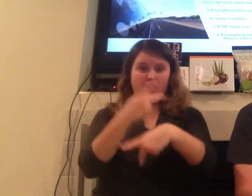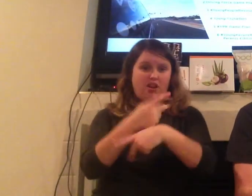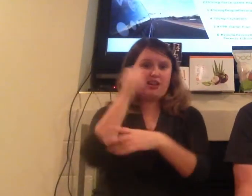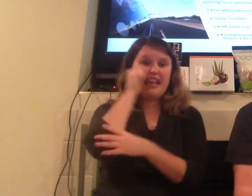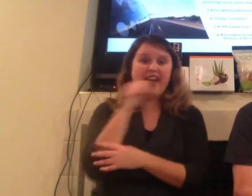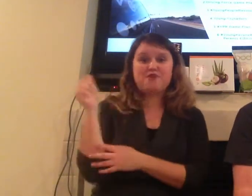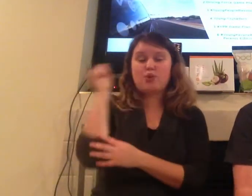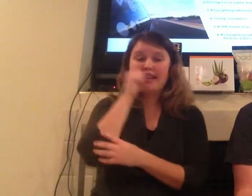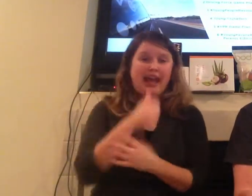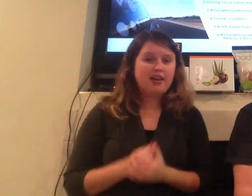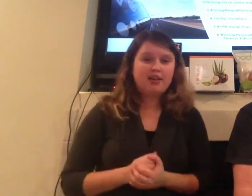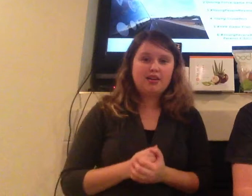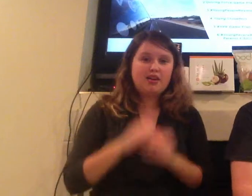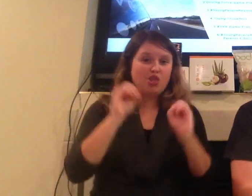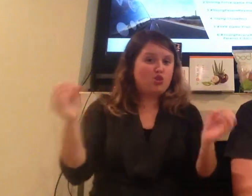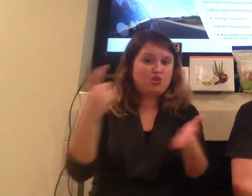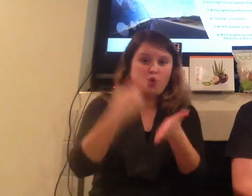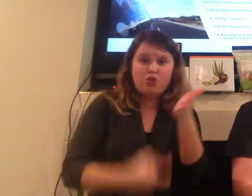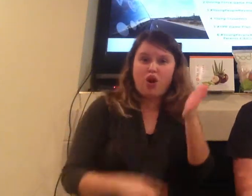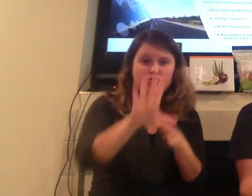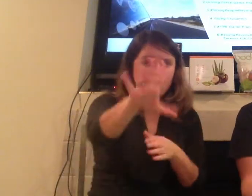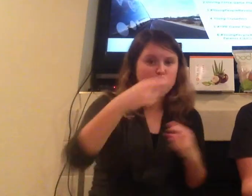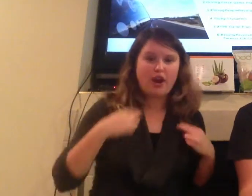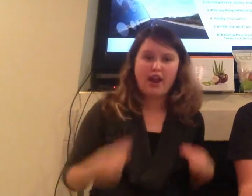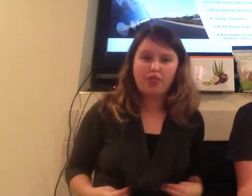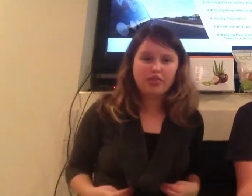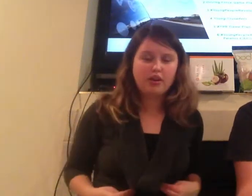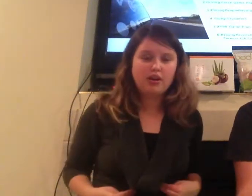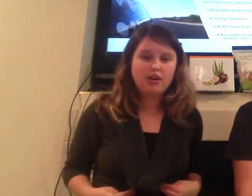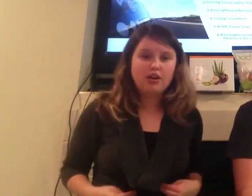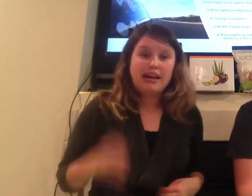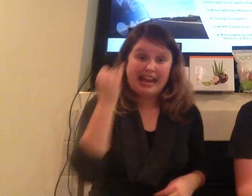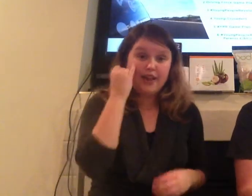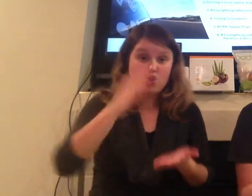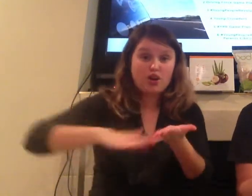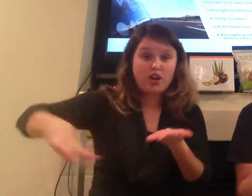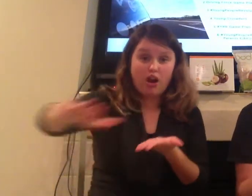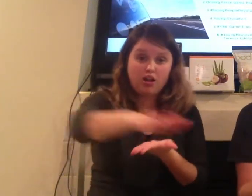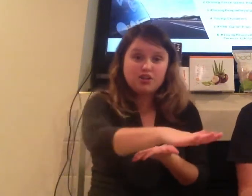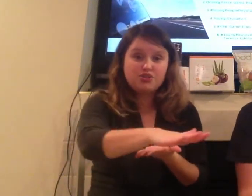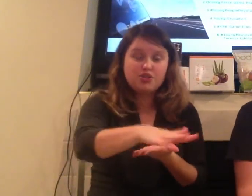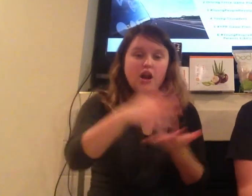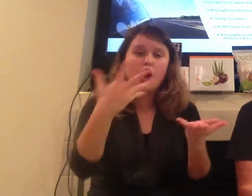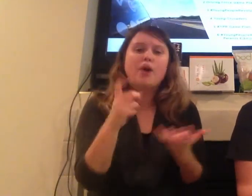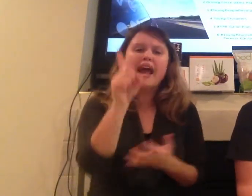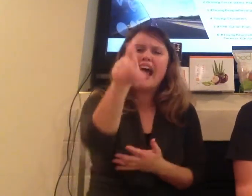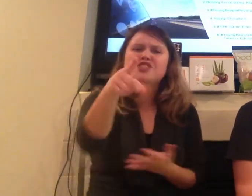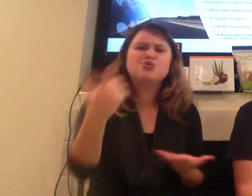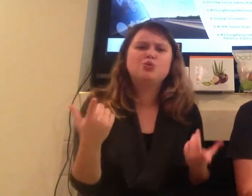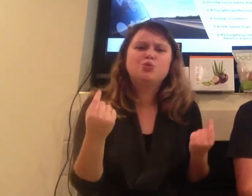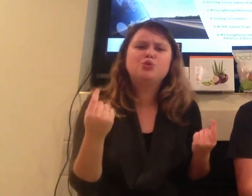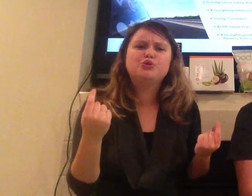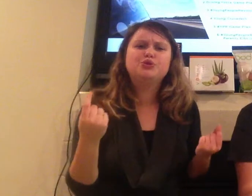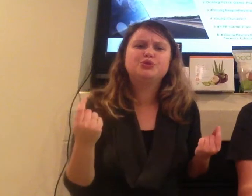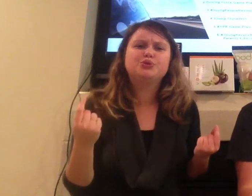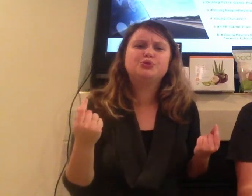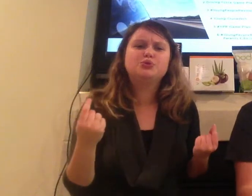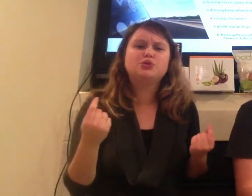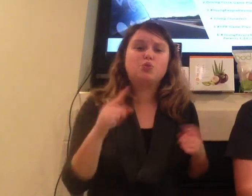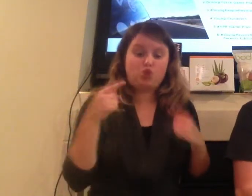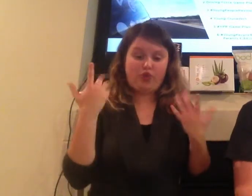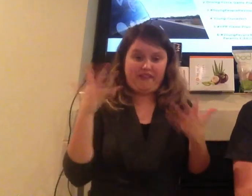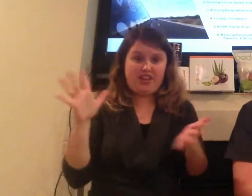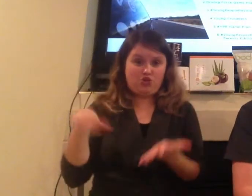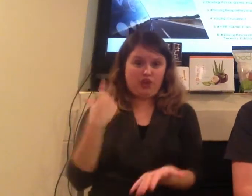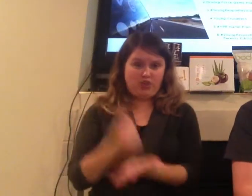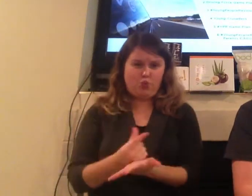know, there's no cost on your health today. And if you're in college, you know, I want to ask you, what are you going to do after you graduate?